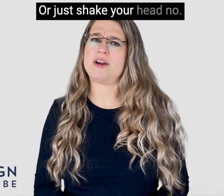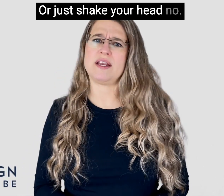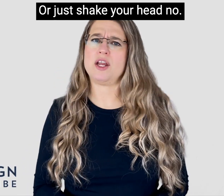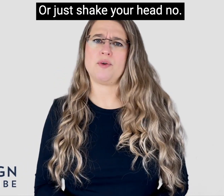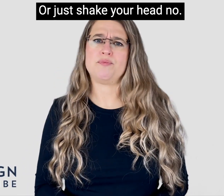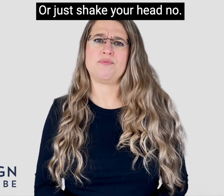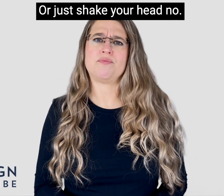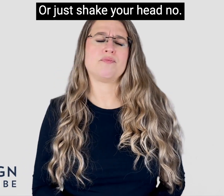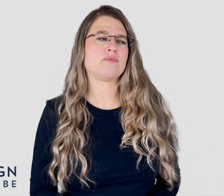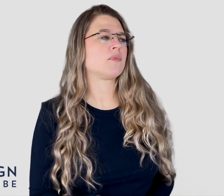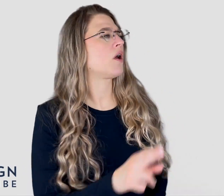head no.